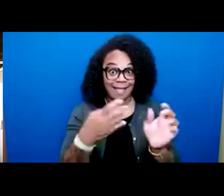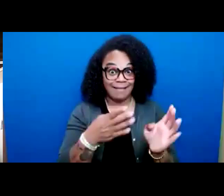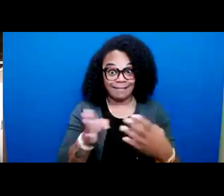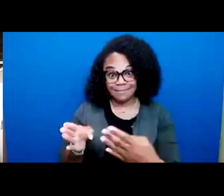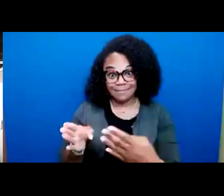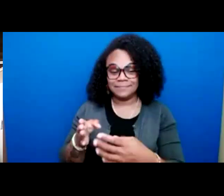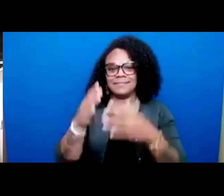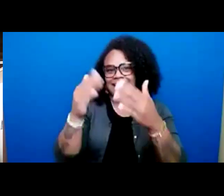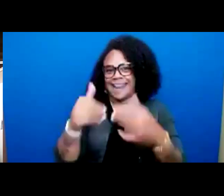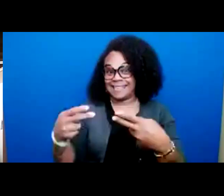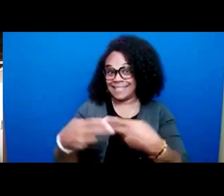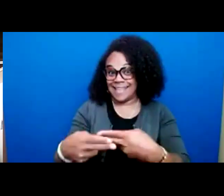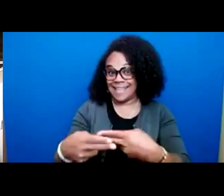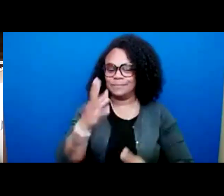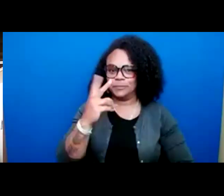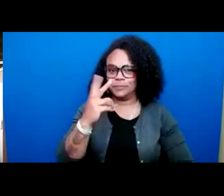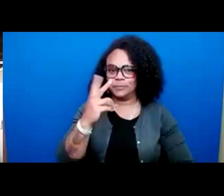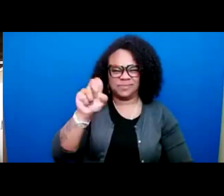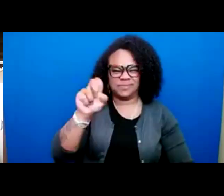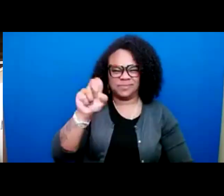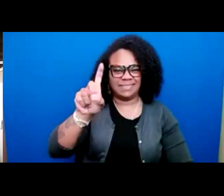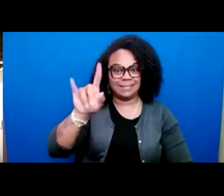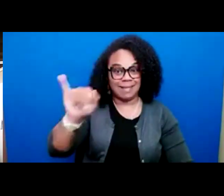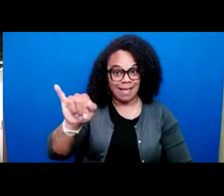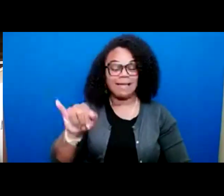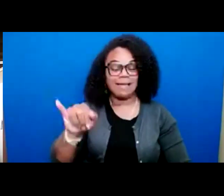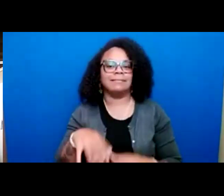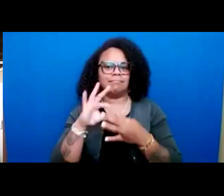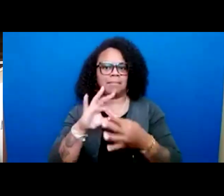the next slide and take a look at SSDI and business assets.